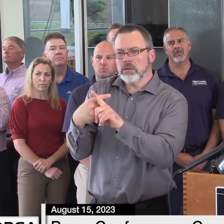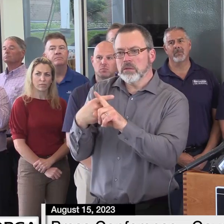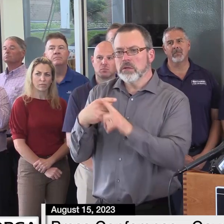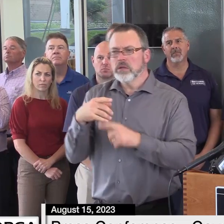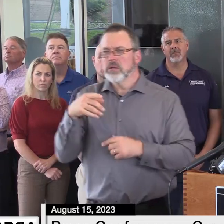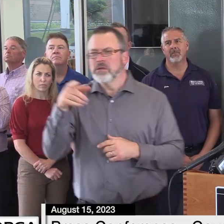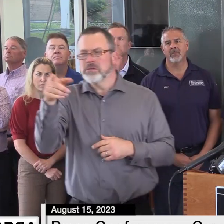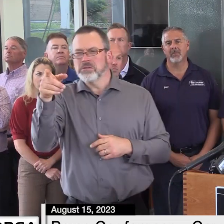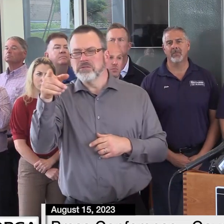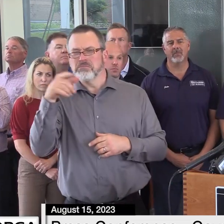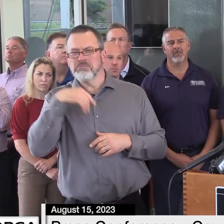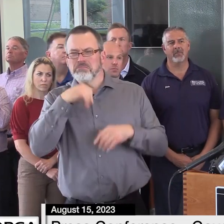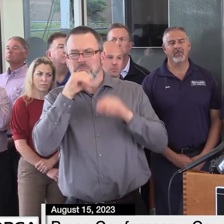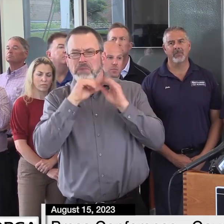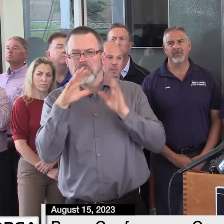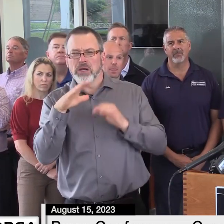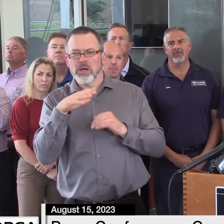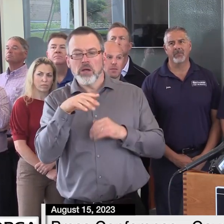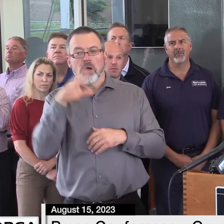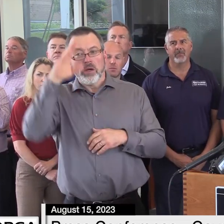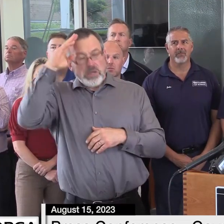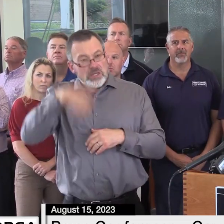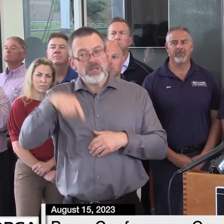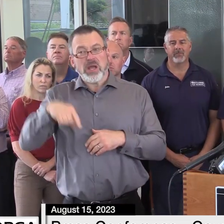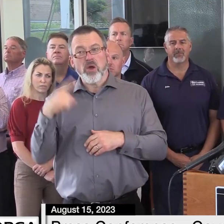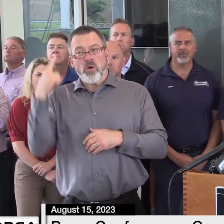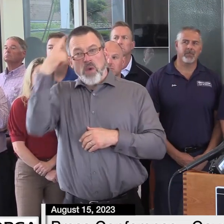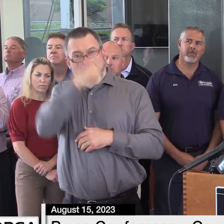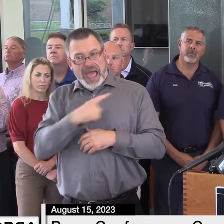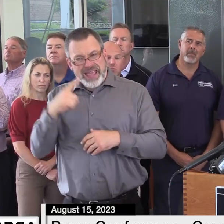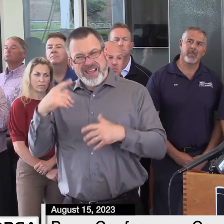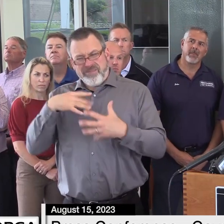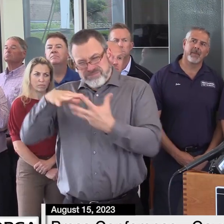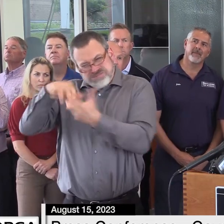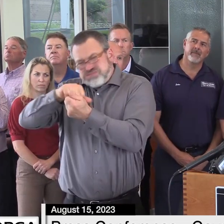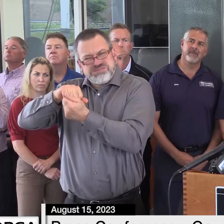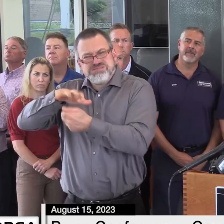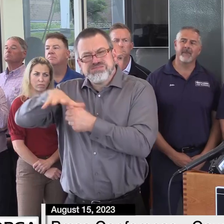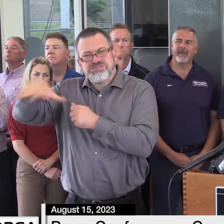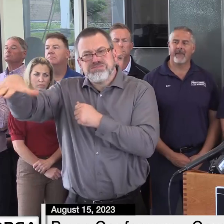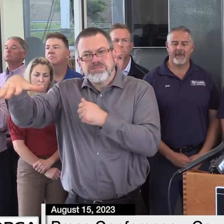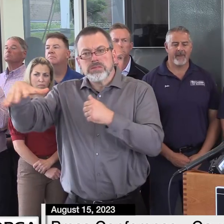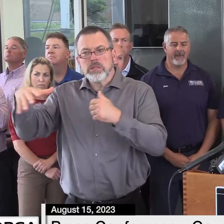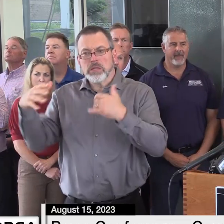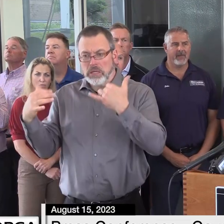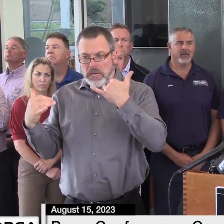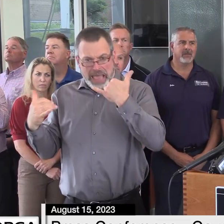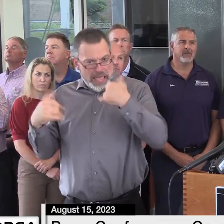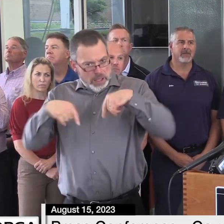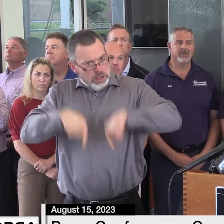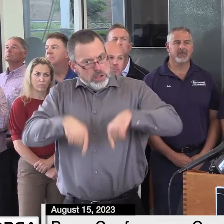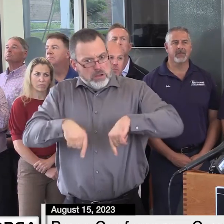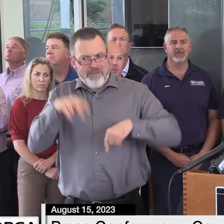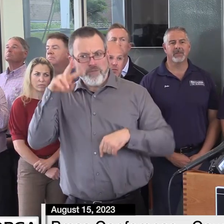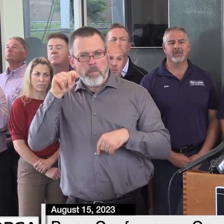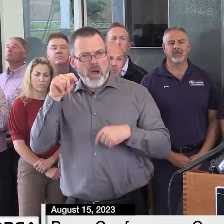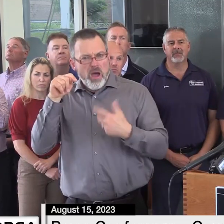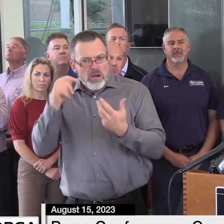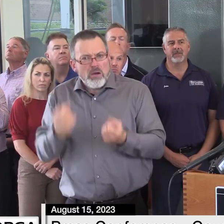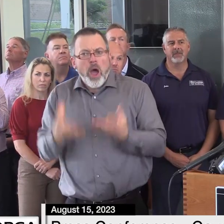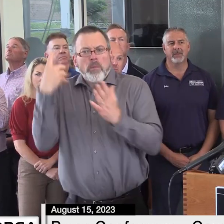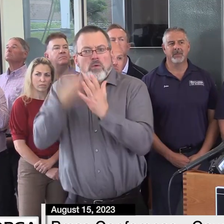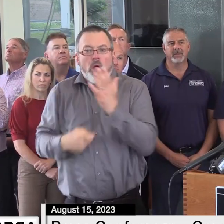properly. Damage estimate. Yeah, so, estimated total damages of the flooding to Vermont, if you know. That I don't